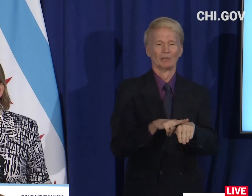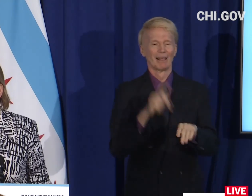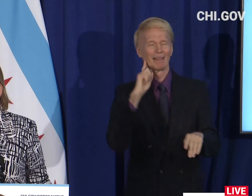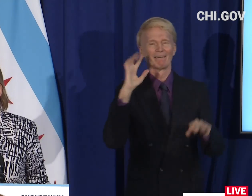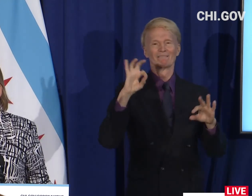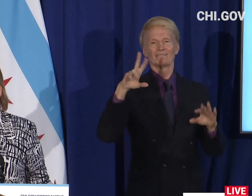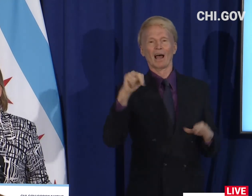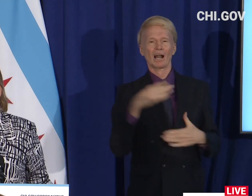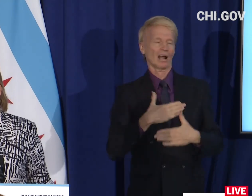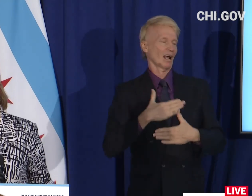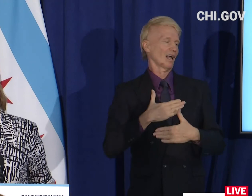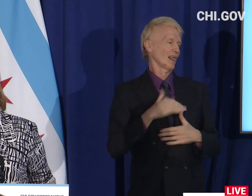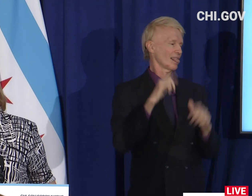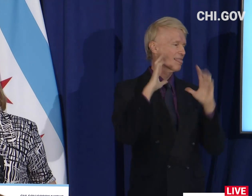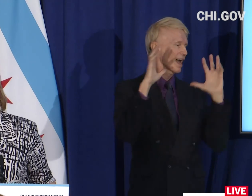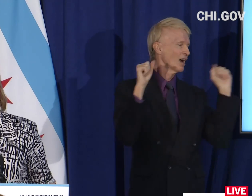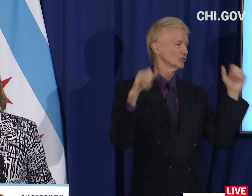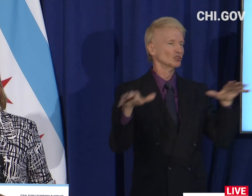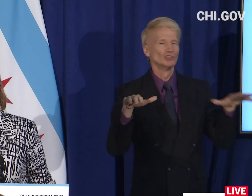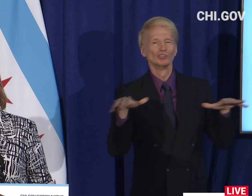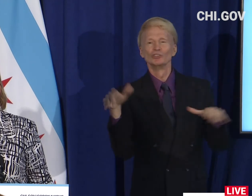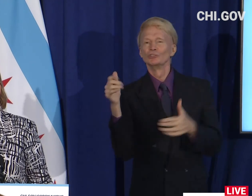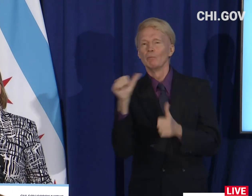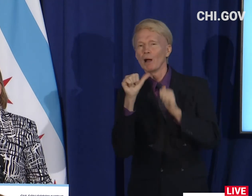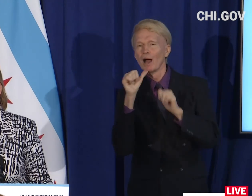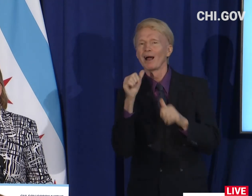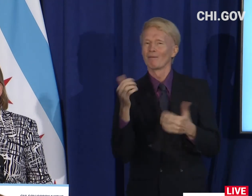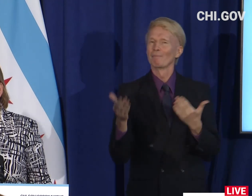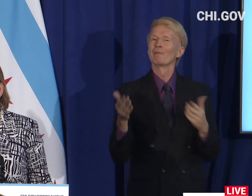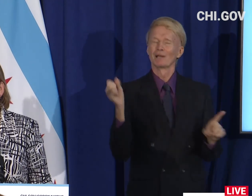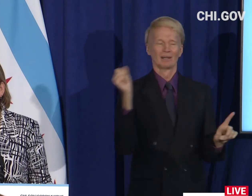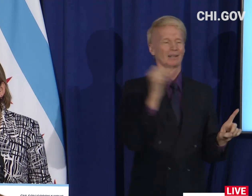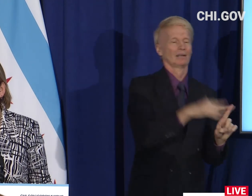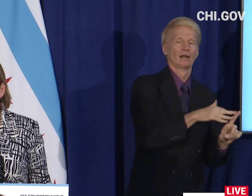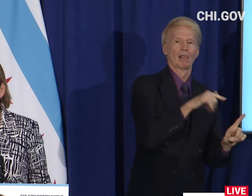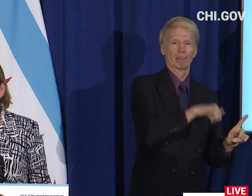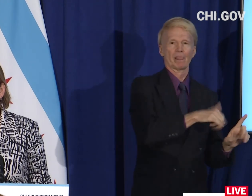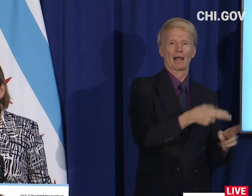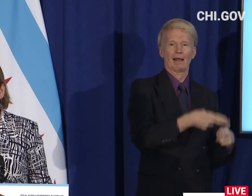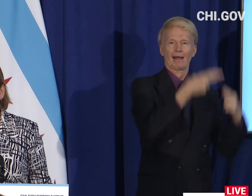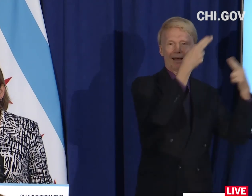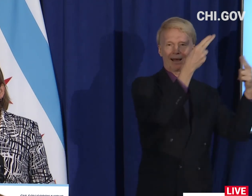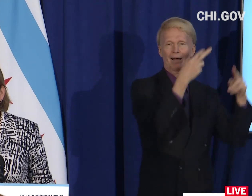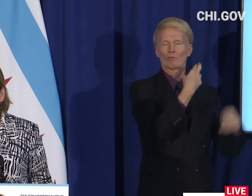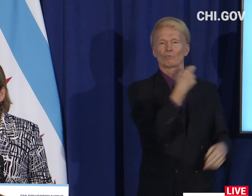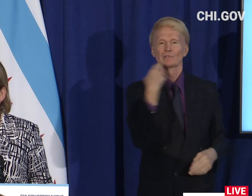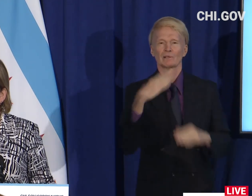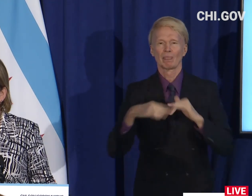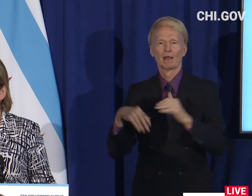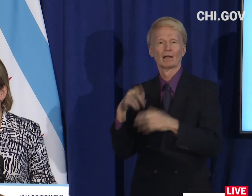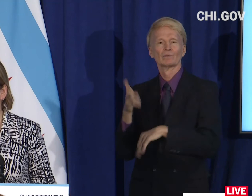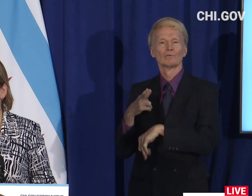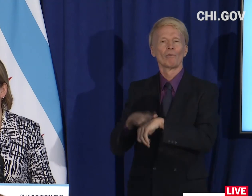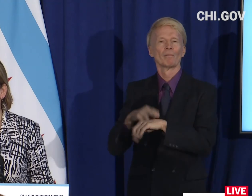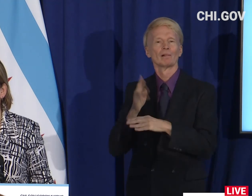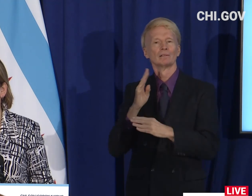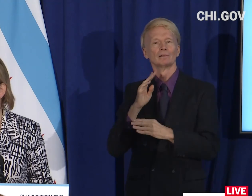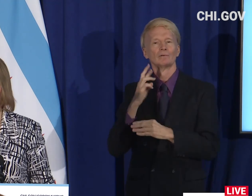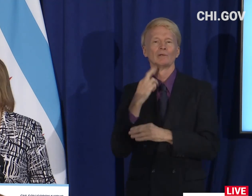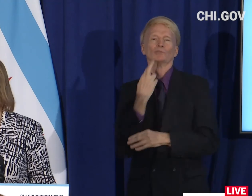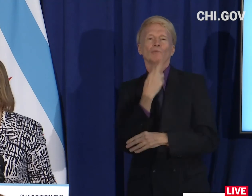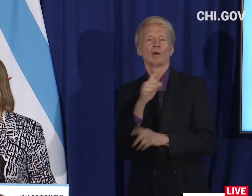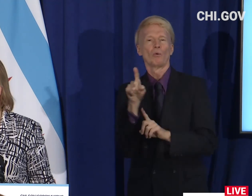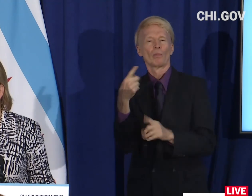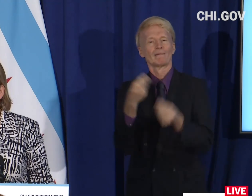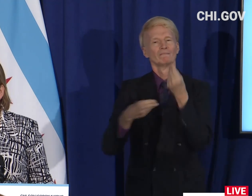loud environment of bars is one of the reasons why we've seen them be an even higher risk factor than restaurants. And then finally, although we've worked hard